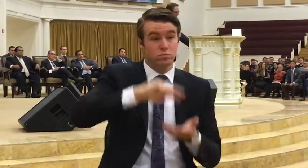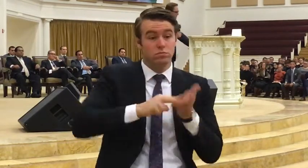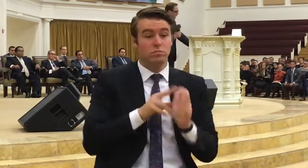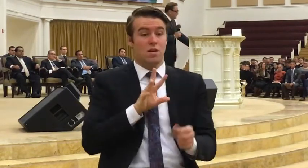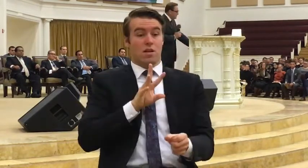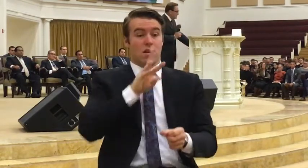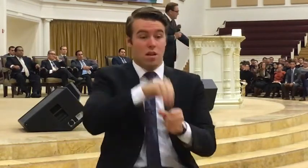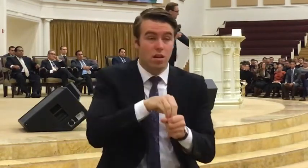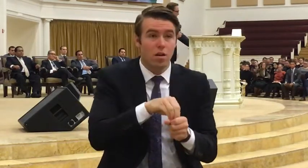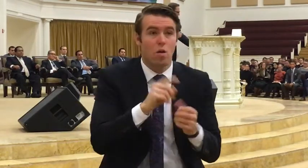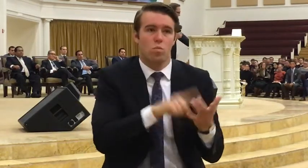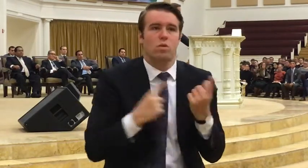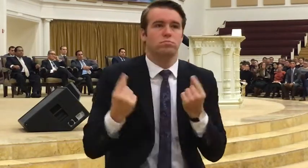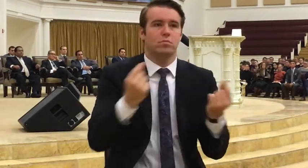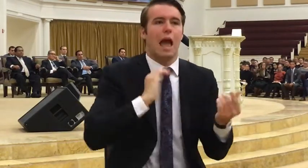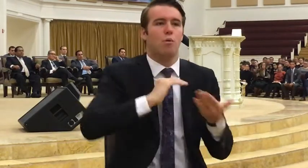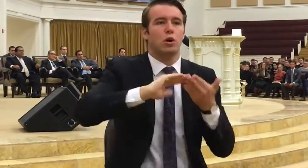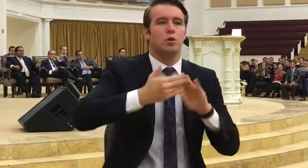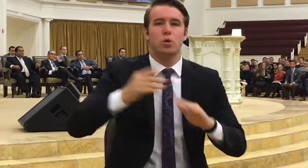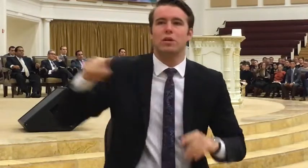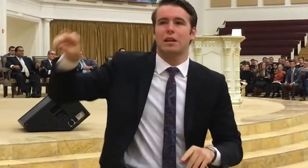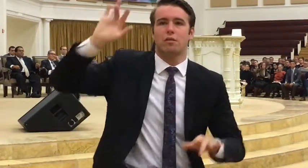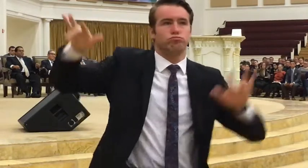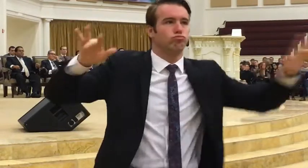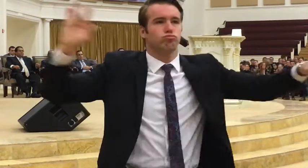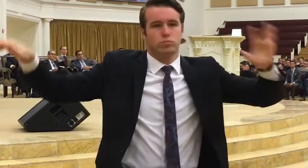the marketplace of our community.